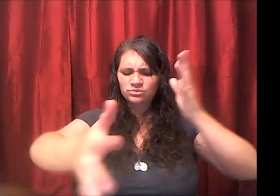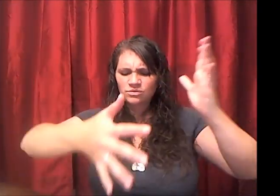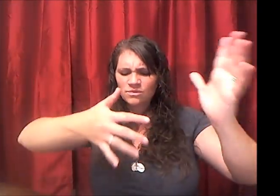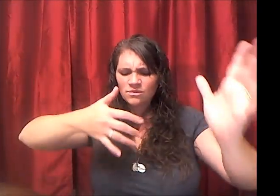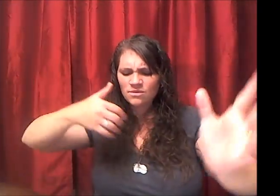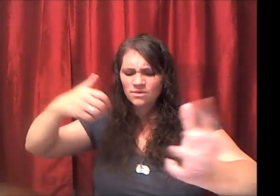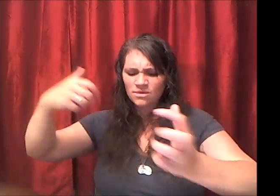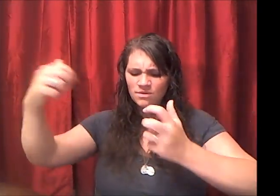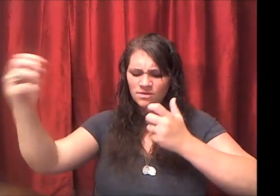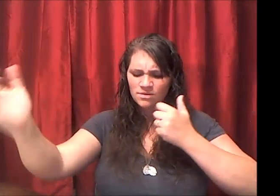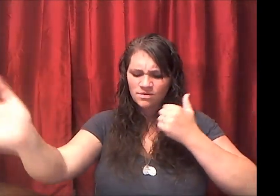because I love it.